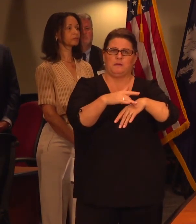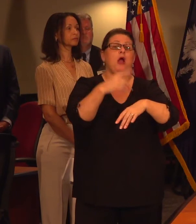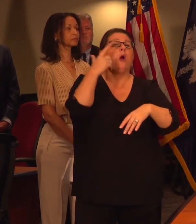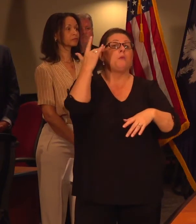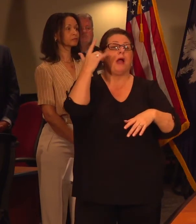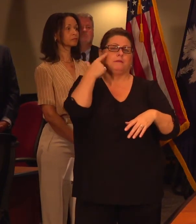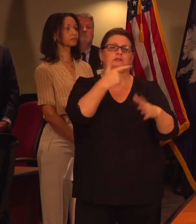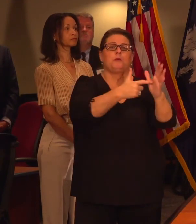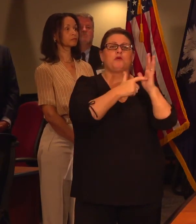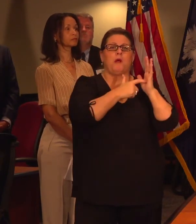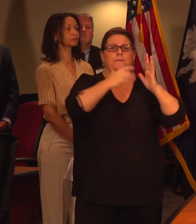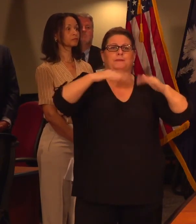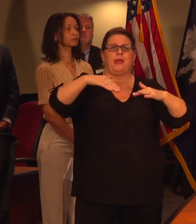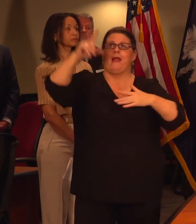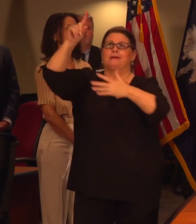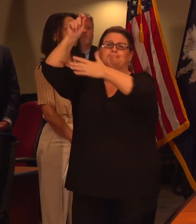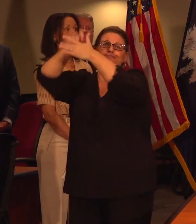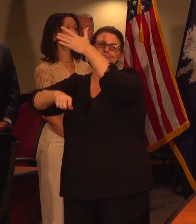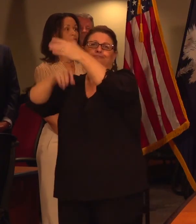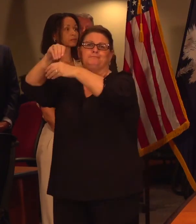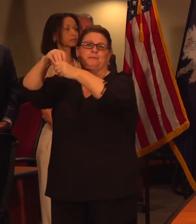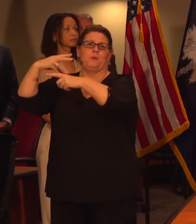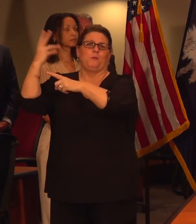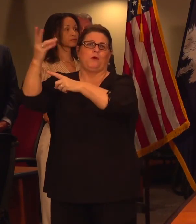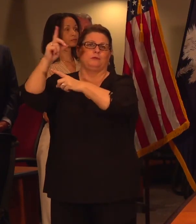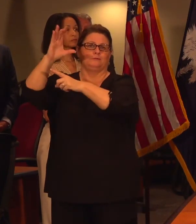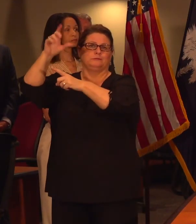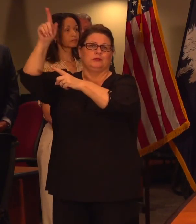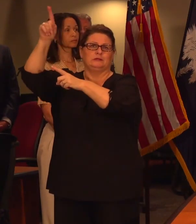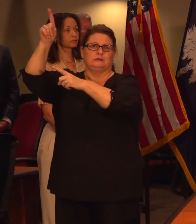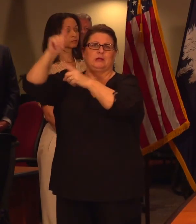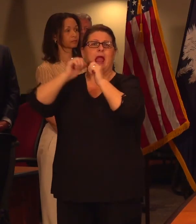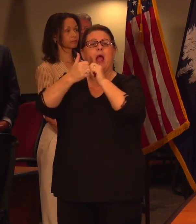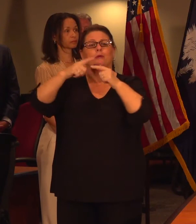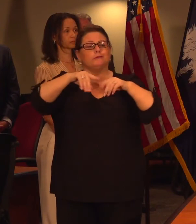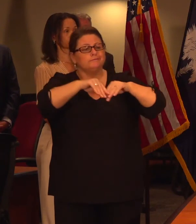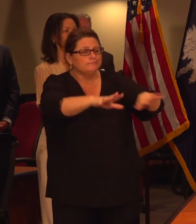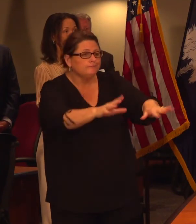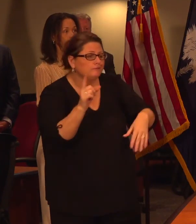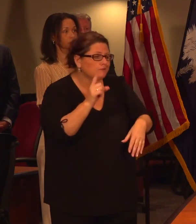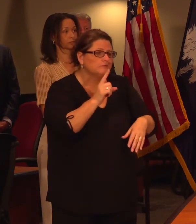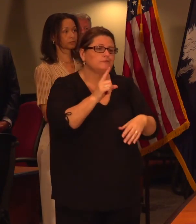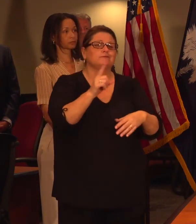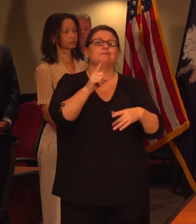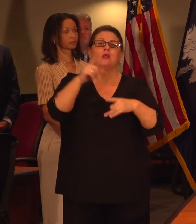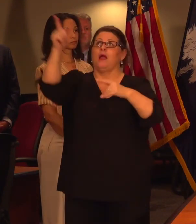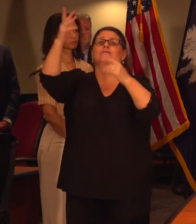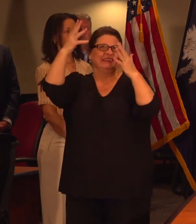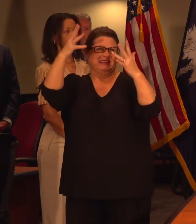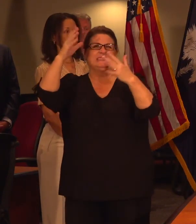been met in Washington for the dispersion of those funds. But that's being met